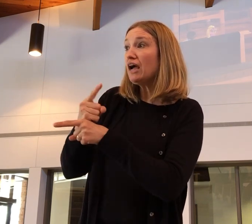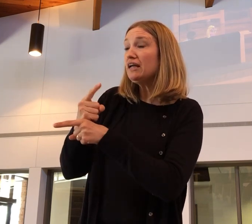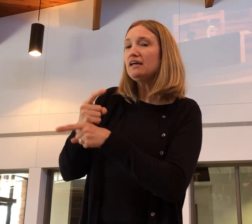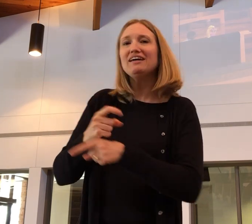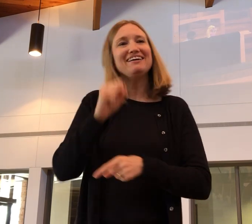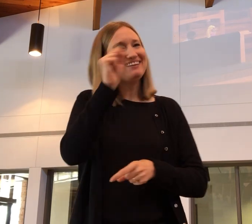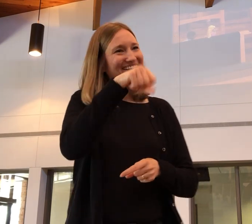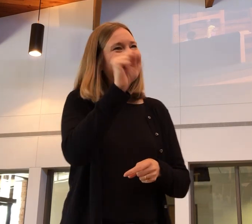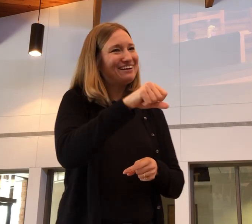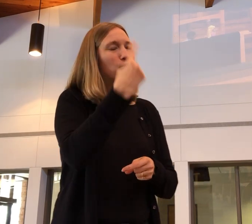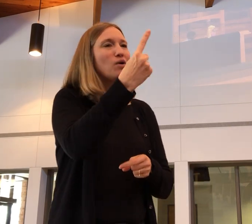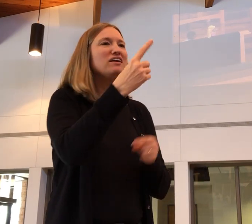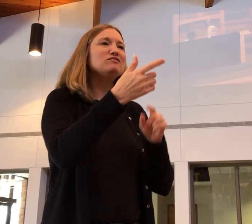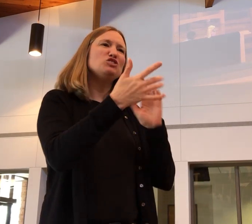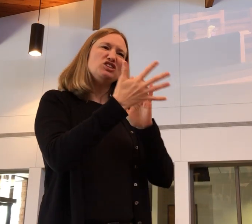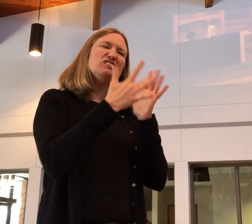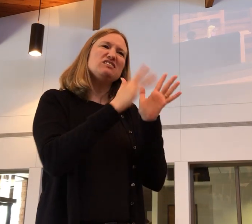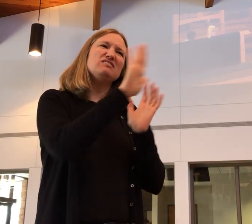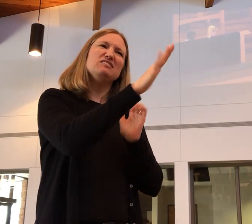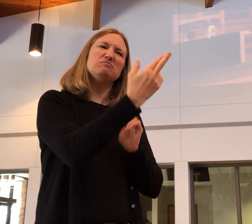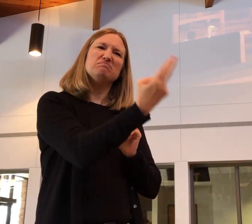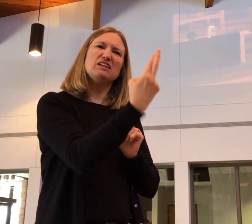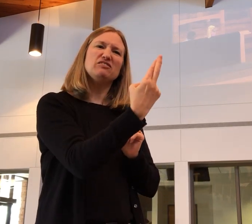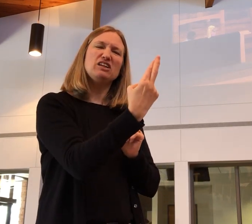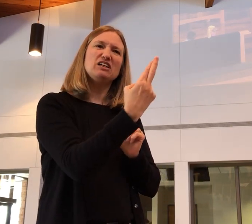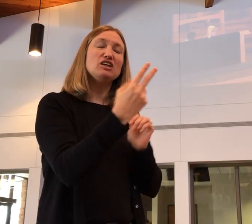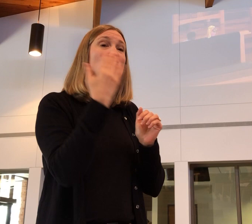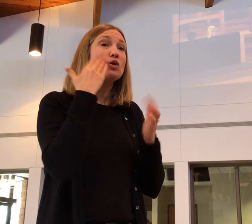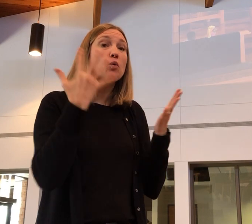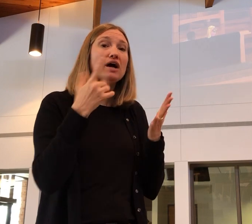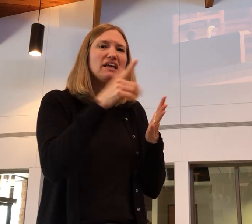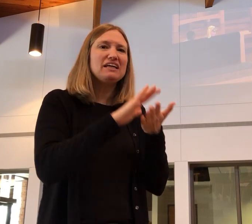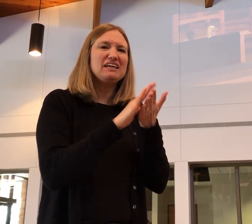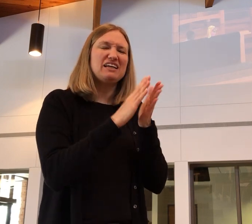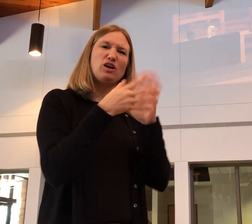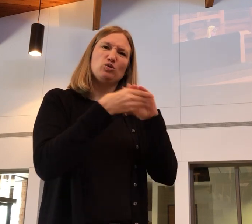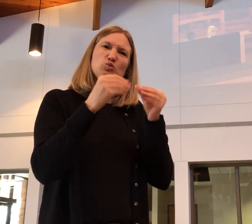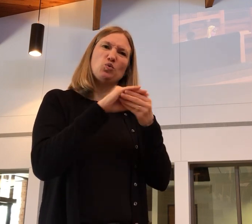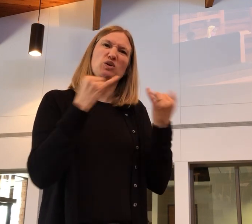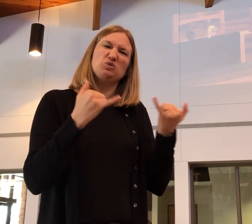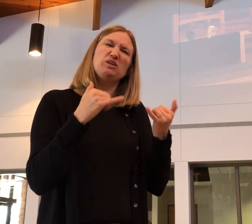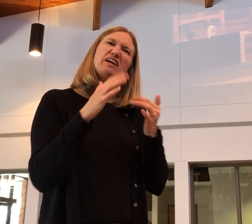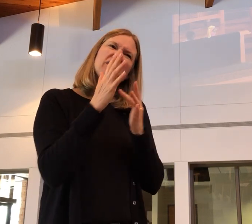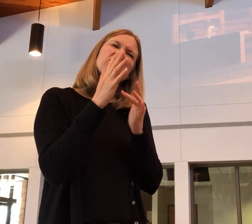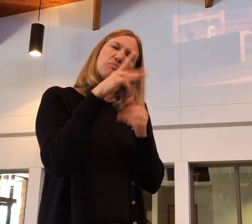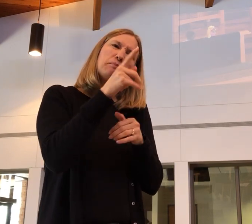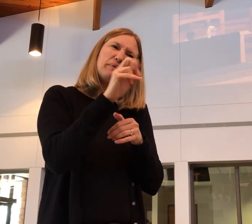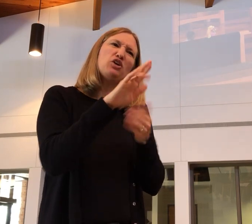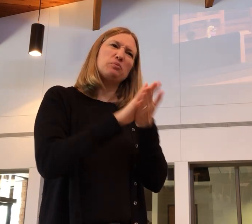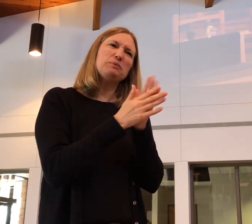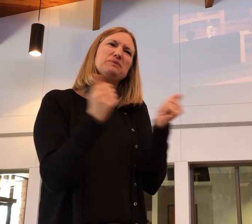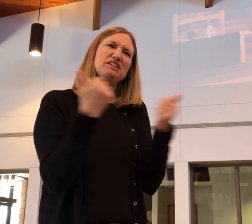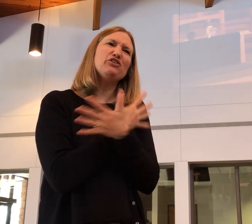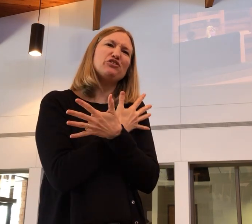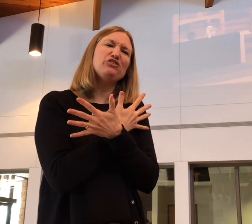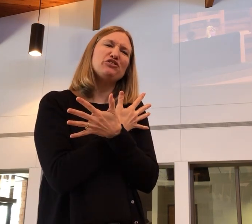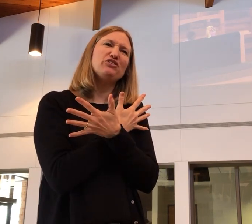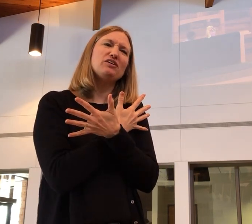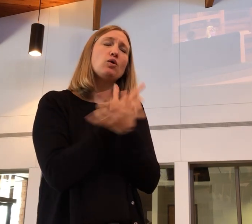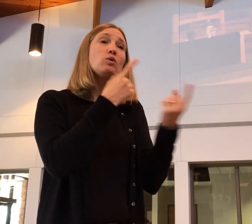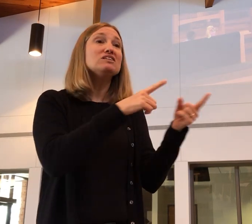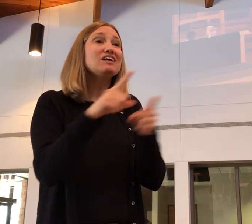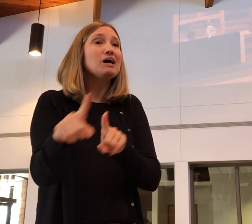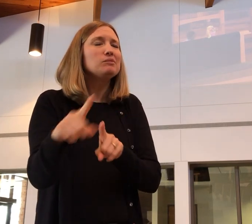one of Jesus' best friends. He gets a little scared in our Bible story today. He doesn't understand everything